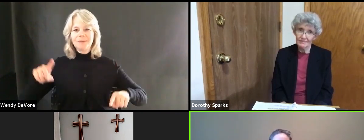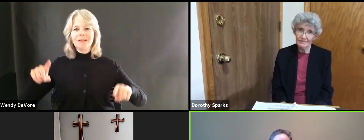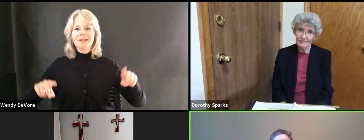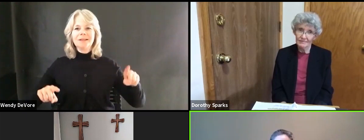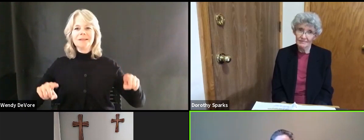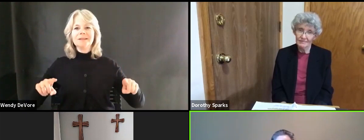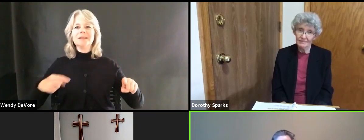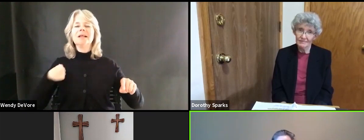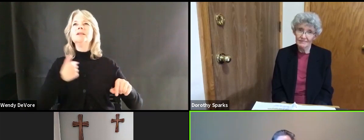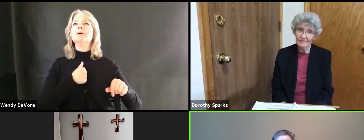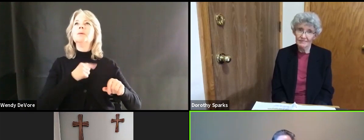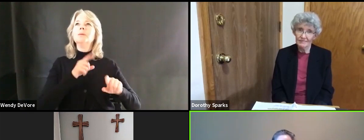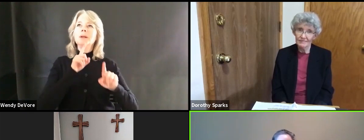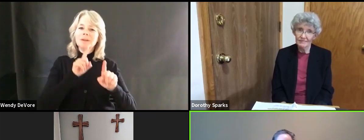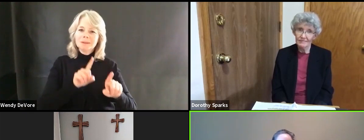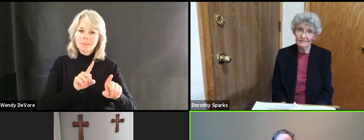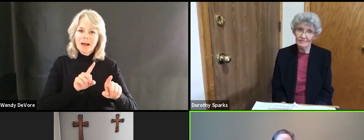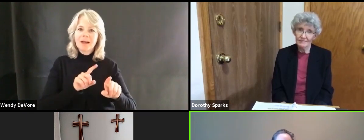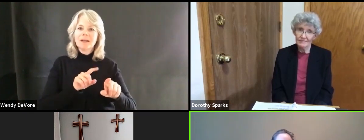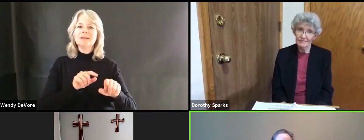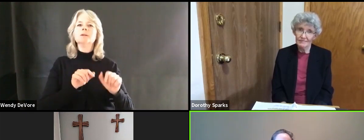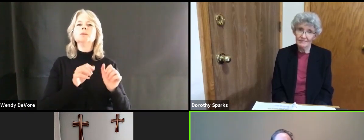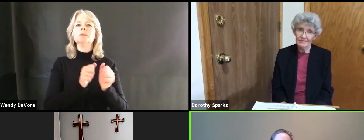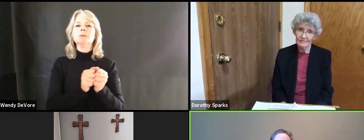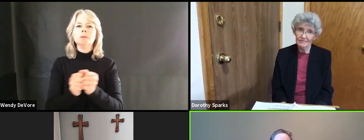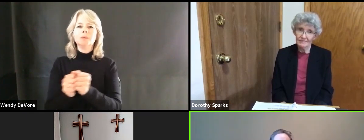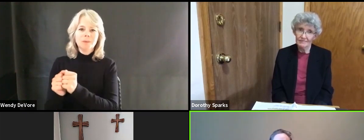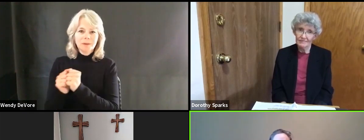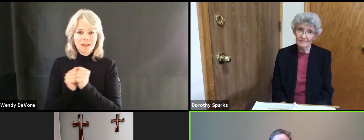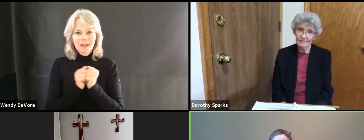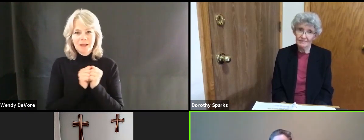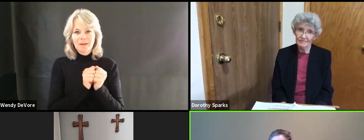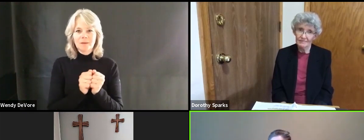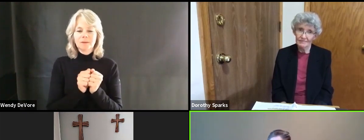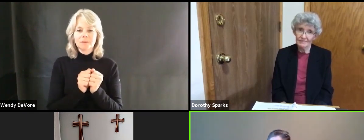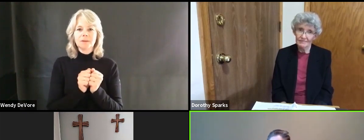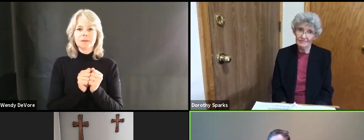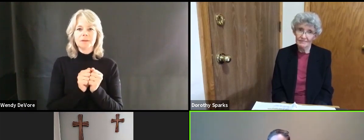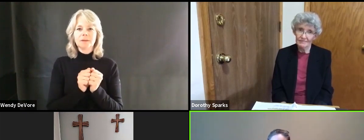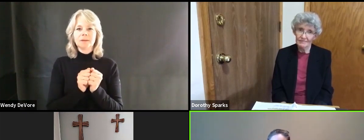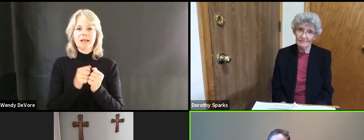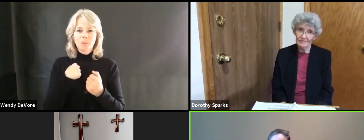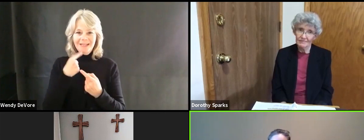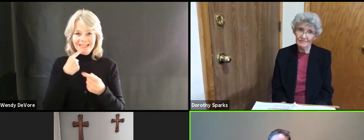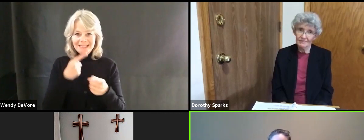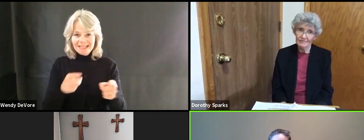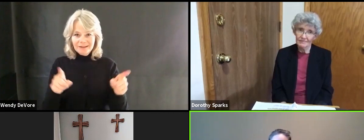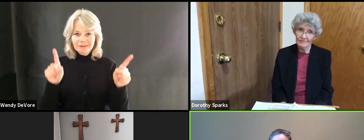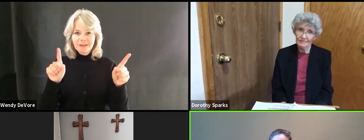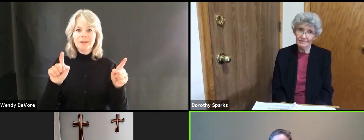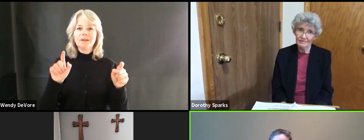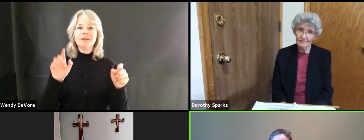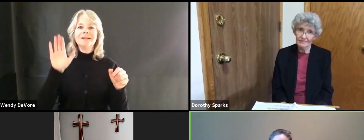to God's gathering us with a proclamation of resurrection.